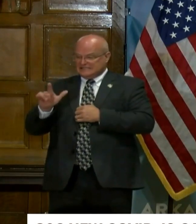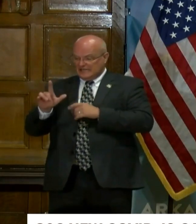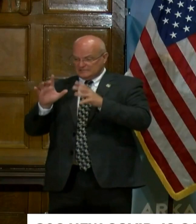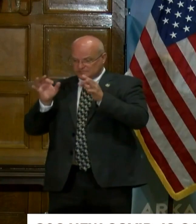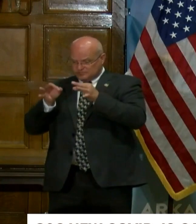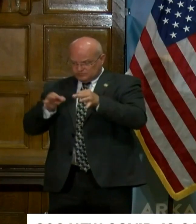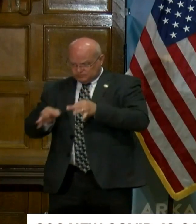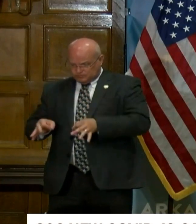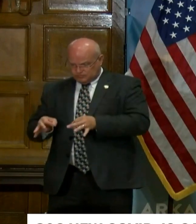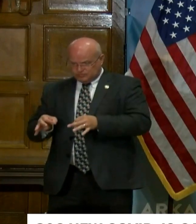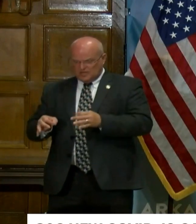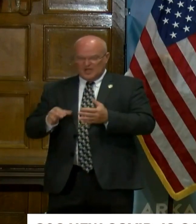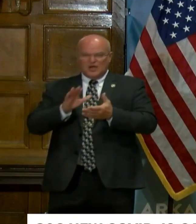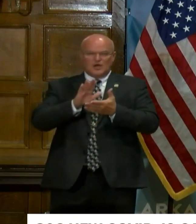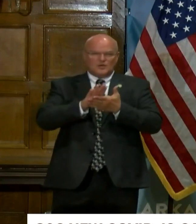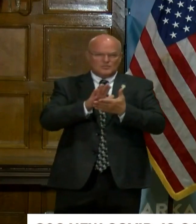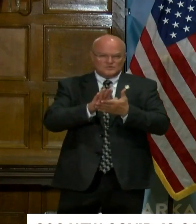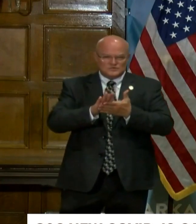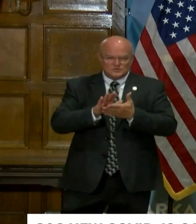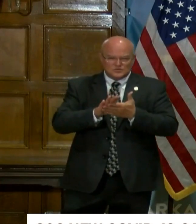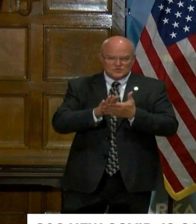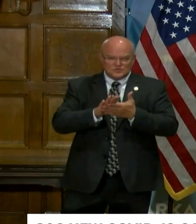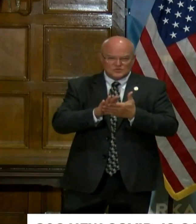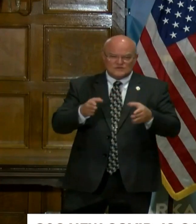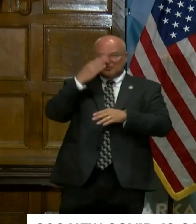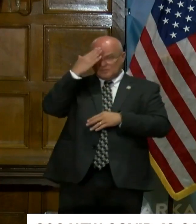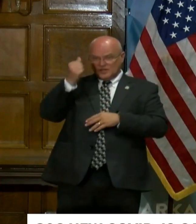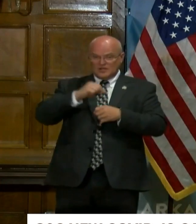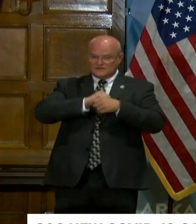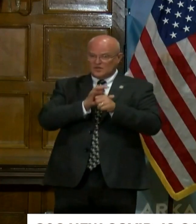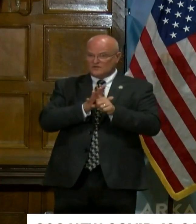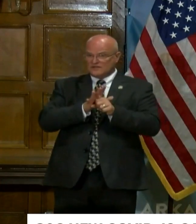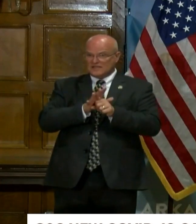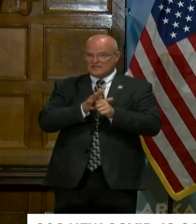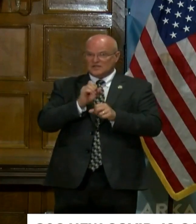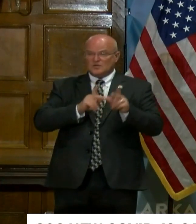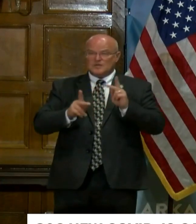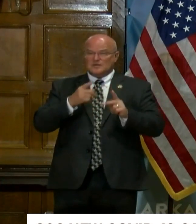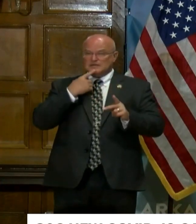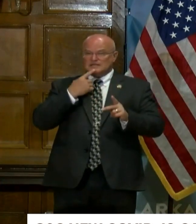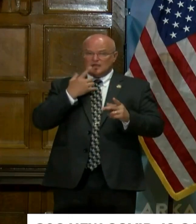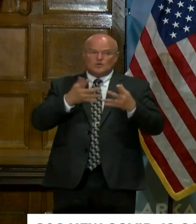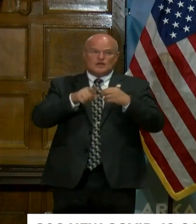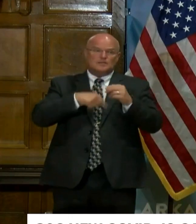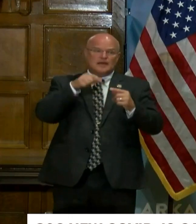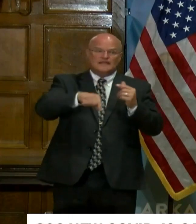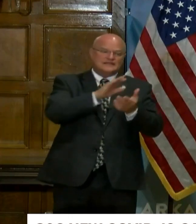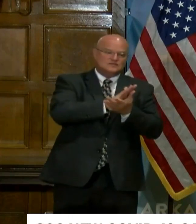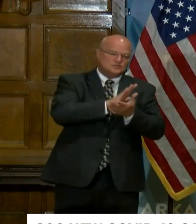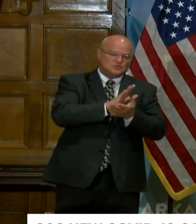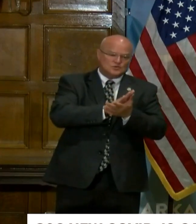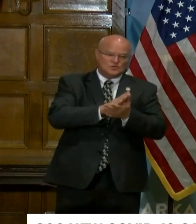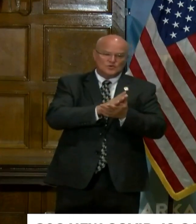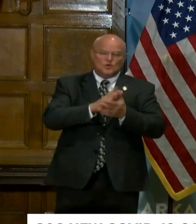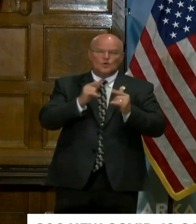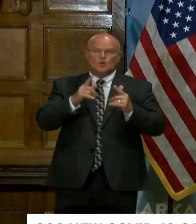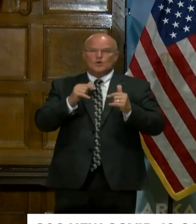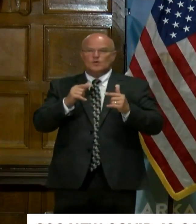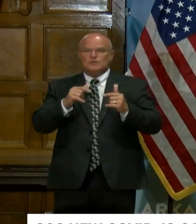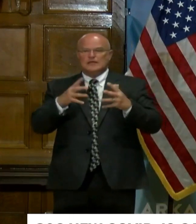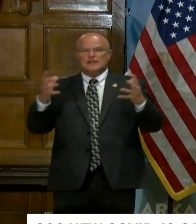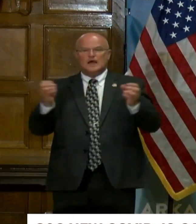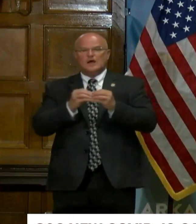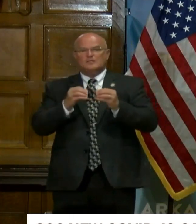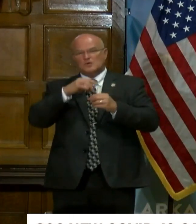of schools and programs around the state that have closed because of COVID-19. So people have been saying, well, what about with schools when it's going to be a